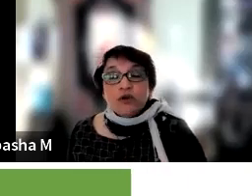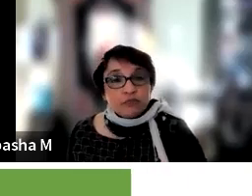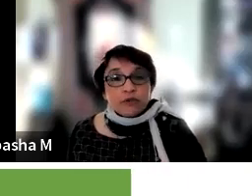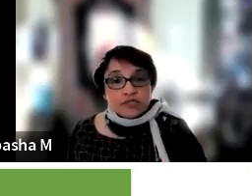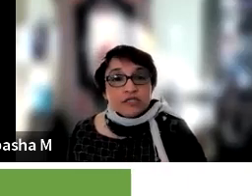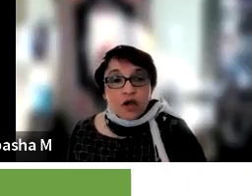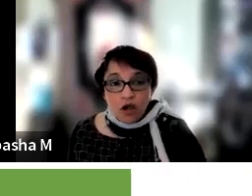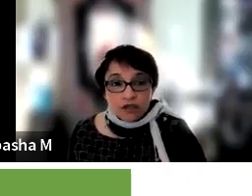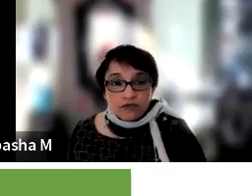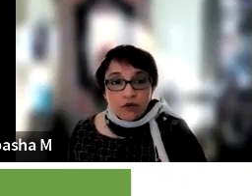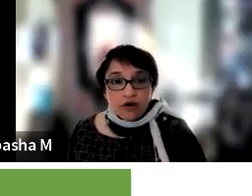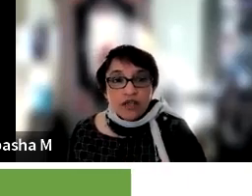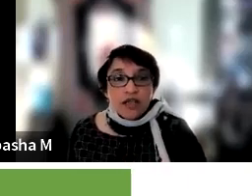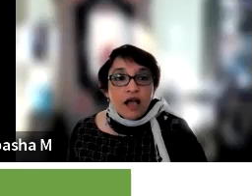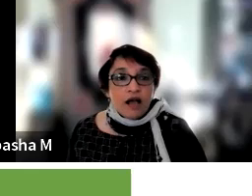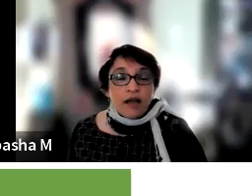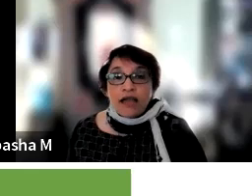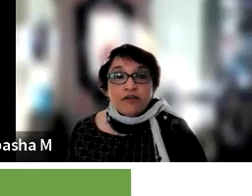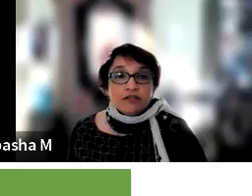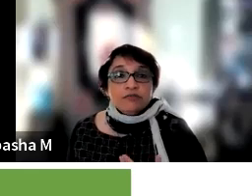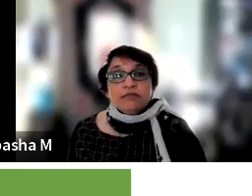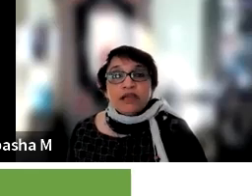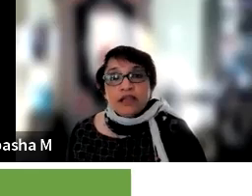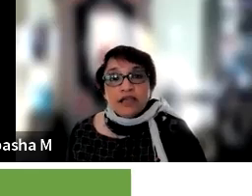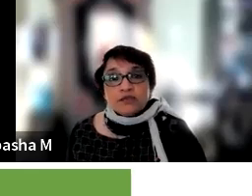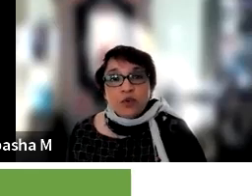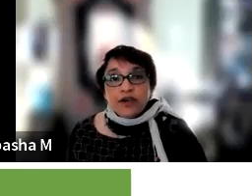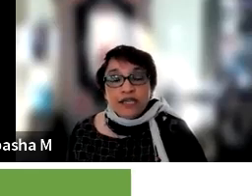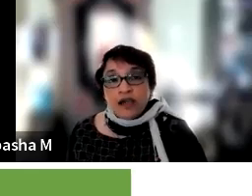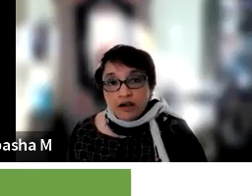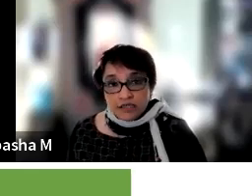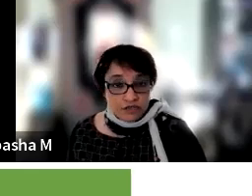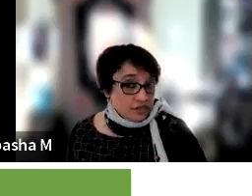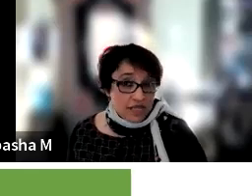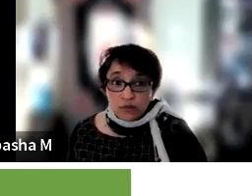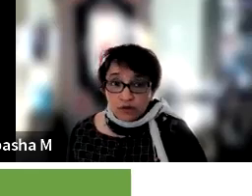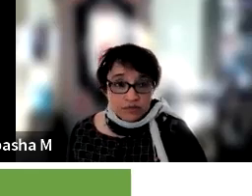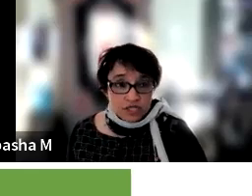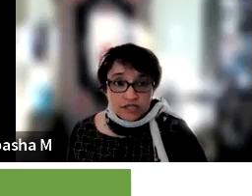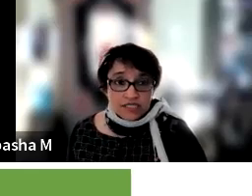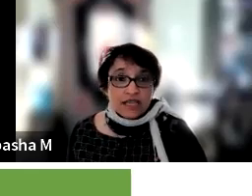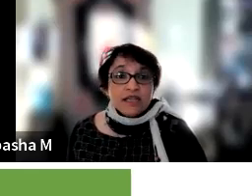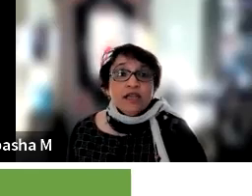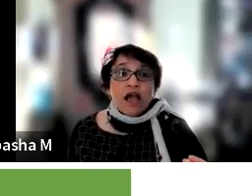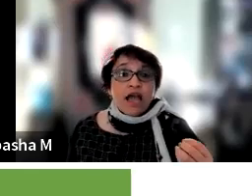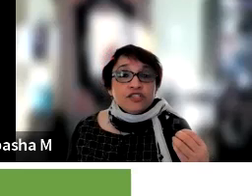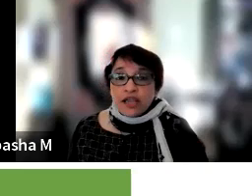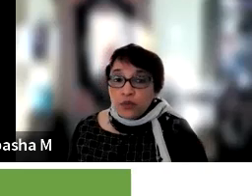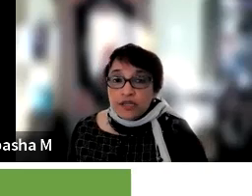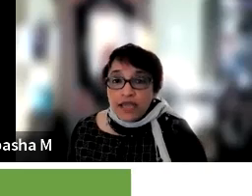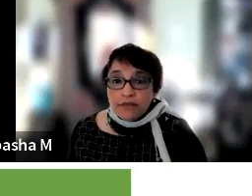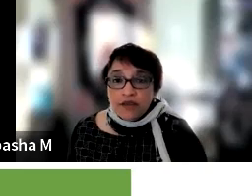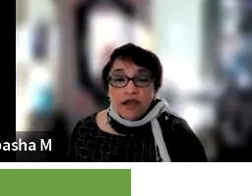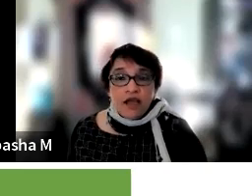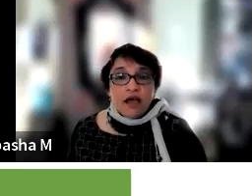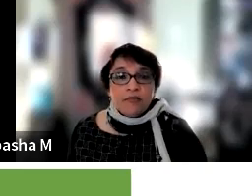depends on what person is calling for. I've got to meet my clients where they are. That's just like what Michelle said. I check